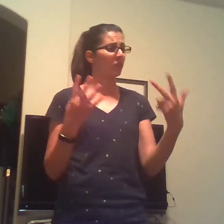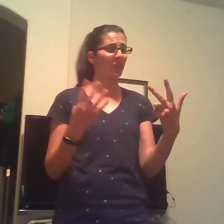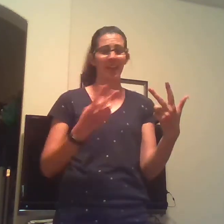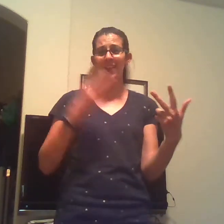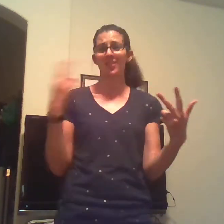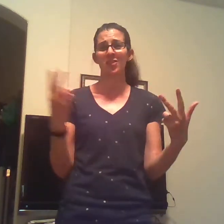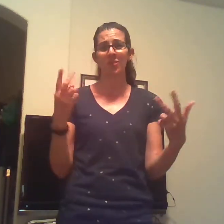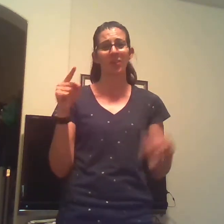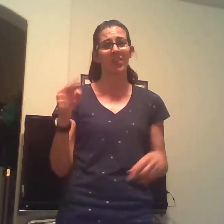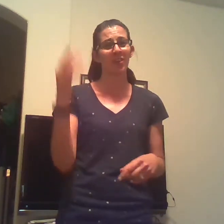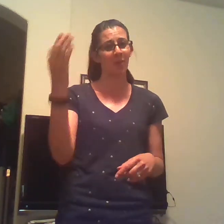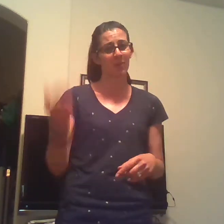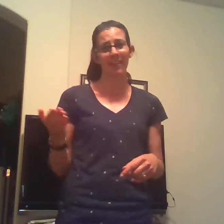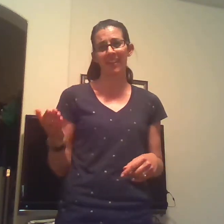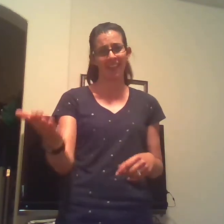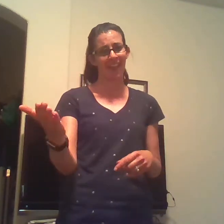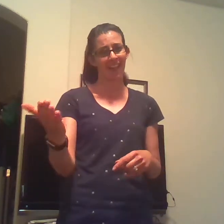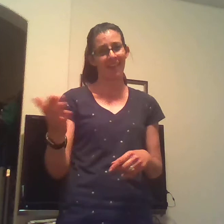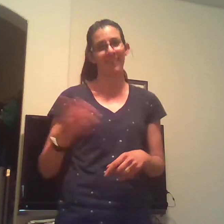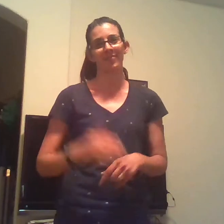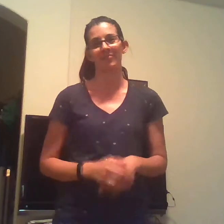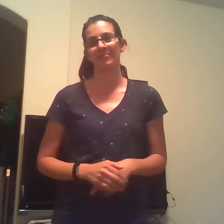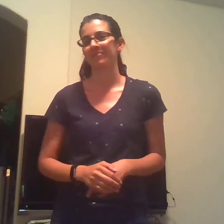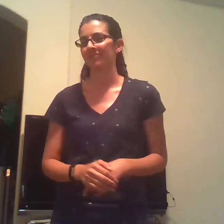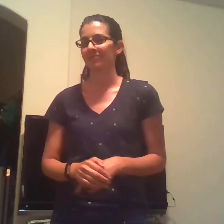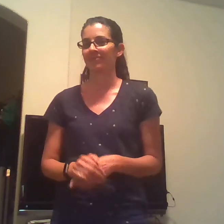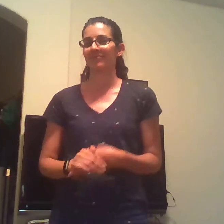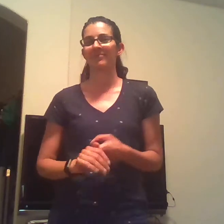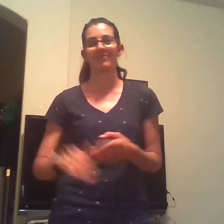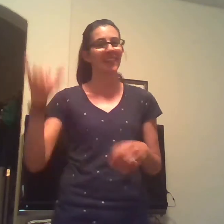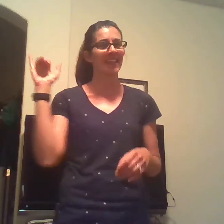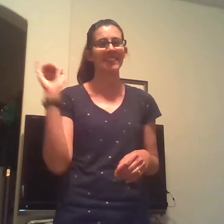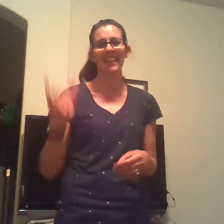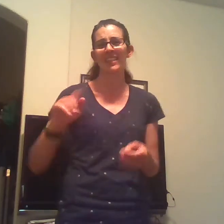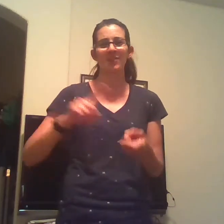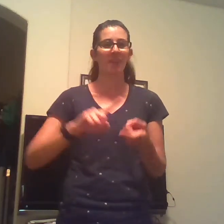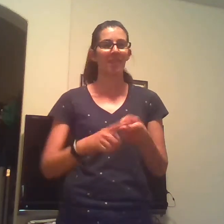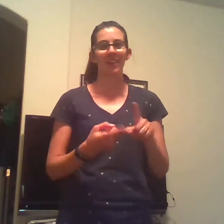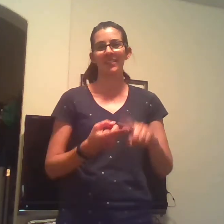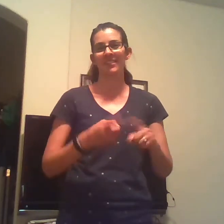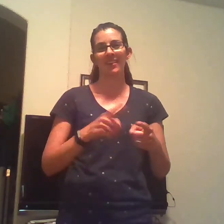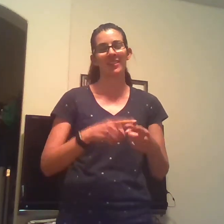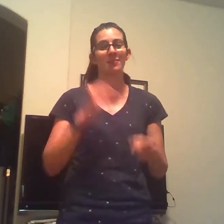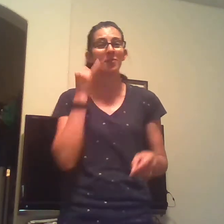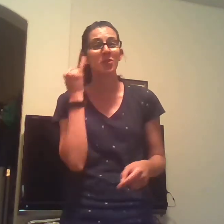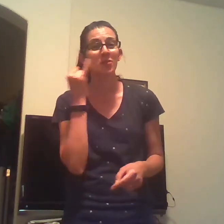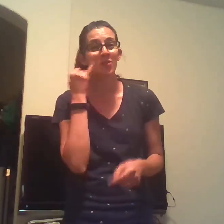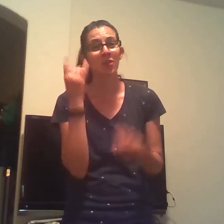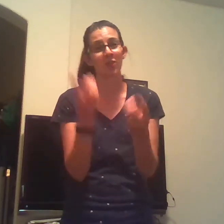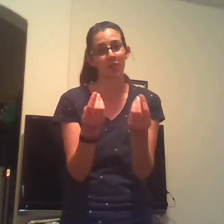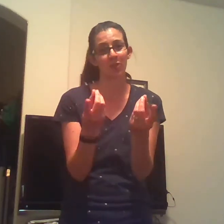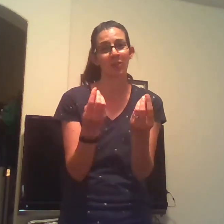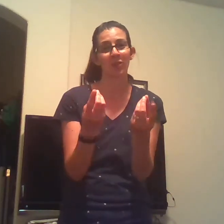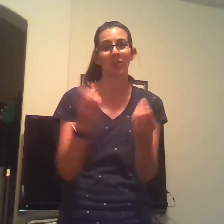Three, two, and you'll be there Cause that's what friends are supposed to do, oh yeah